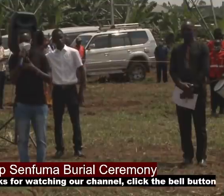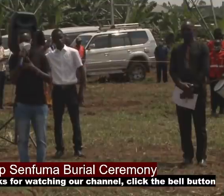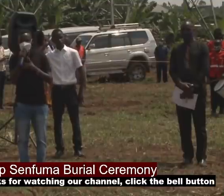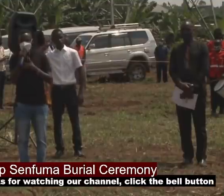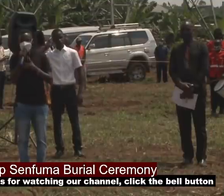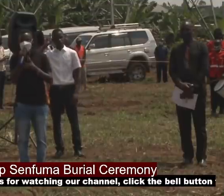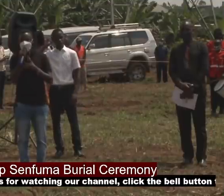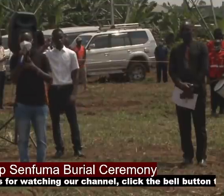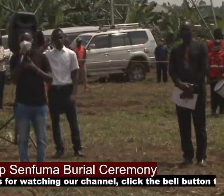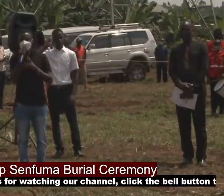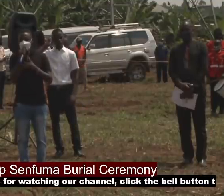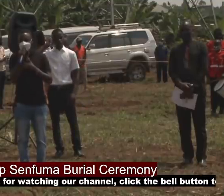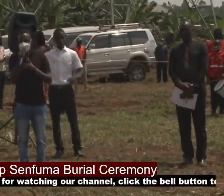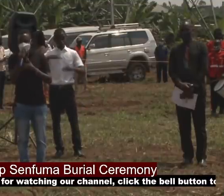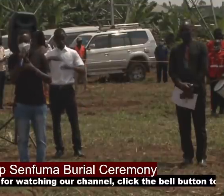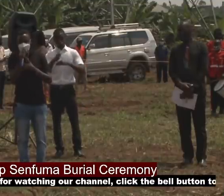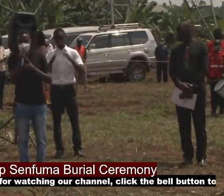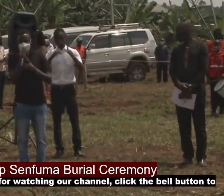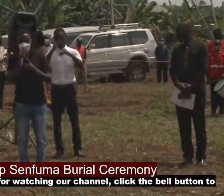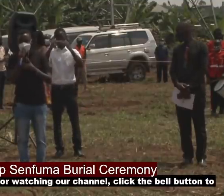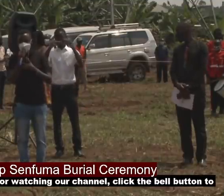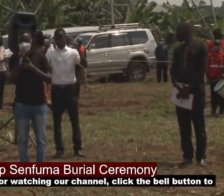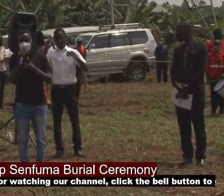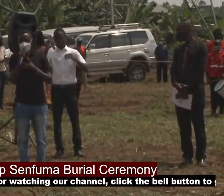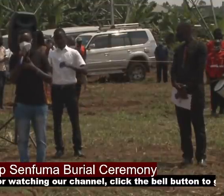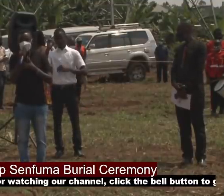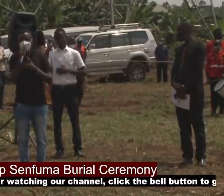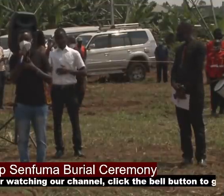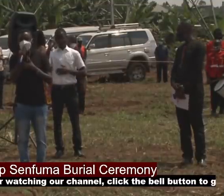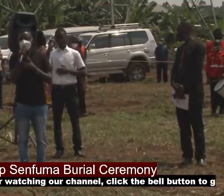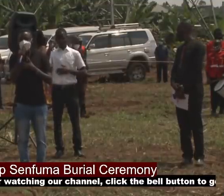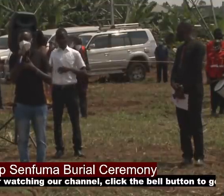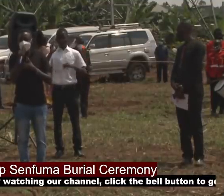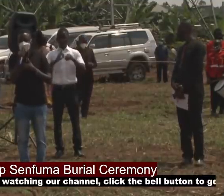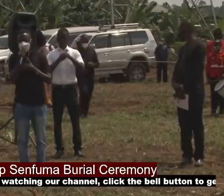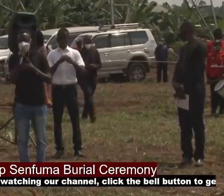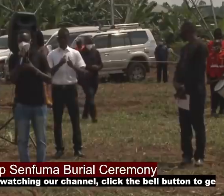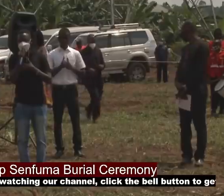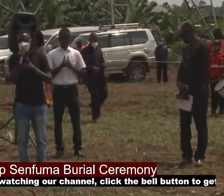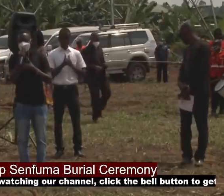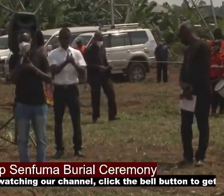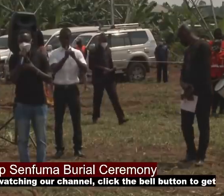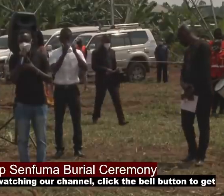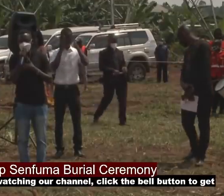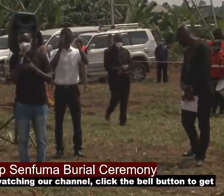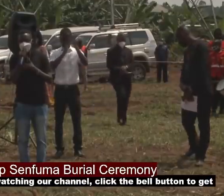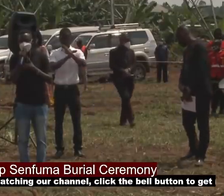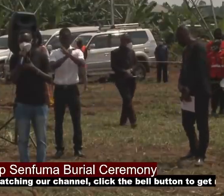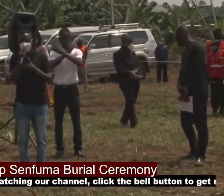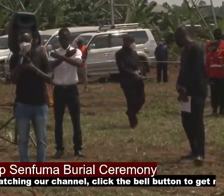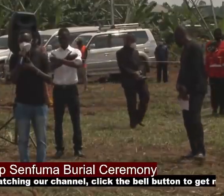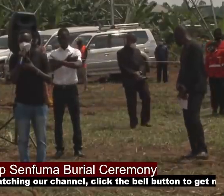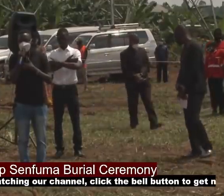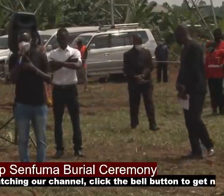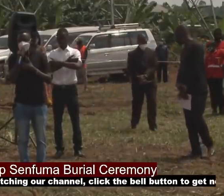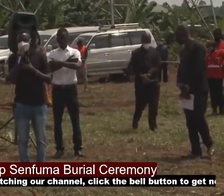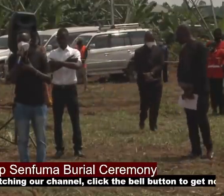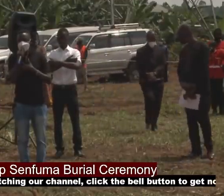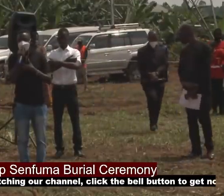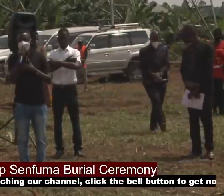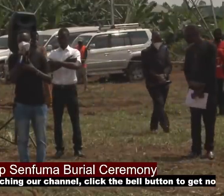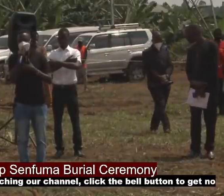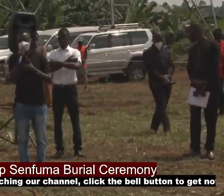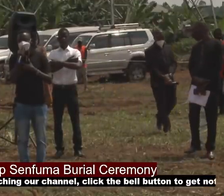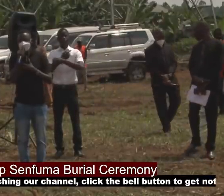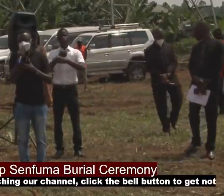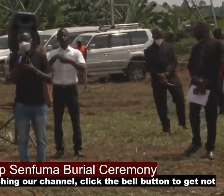Bajjukire. Ku miryango gyeggulu. Ku miryango gyeggulu. Tingatuwerekera Bishop Senfuma. Tingatuwerekera Bishop Senfuma.